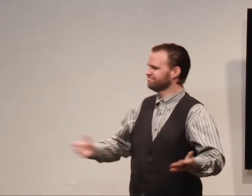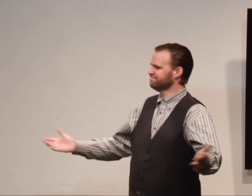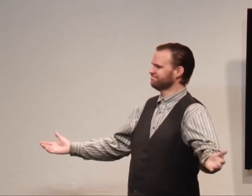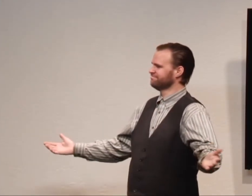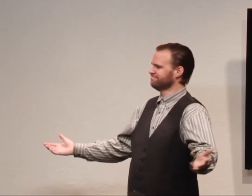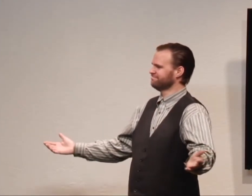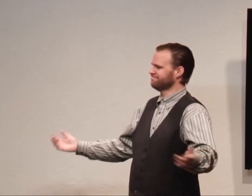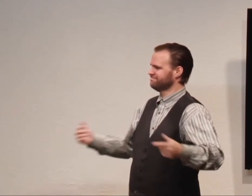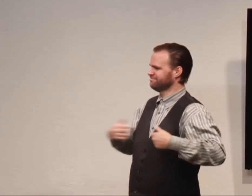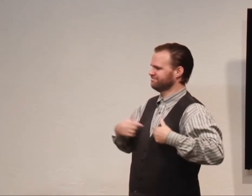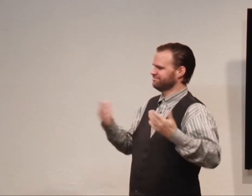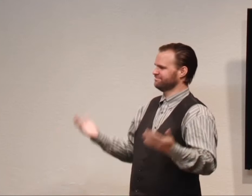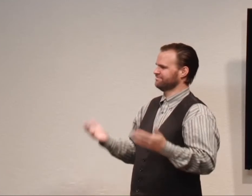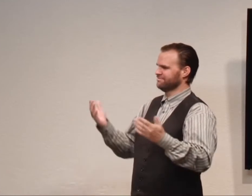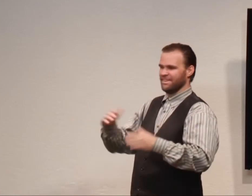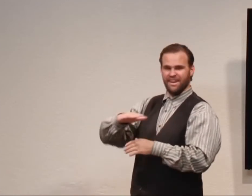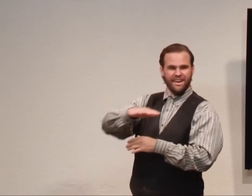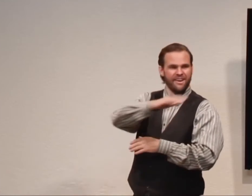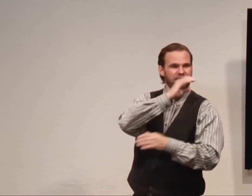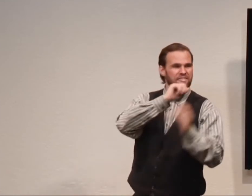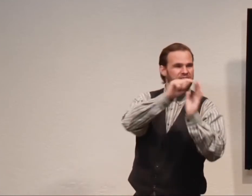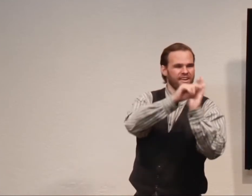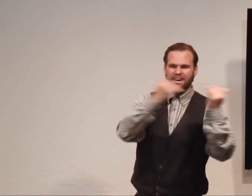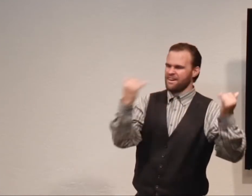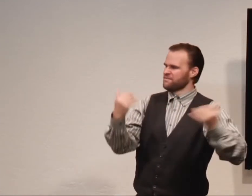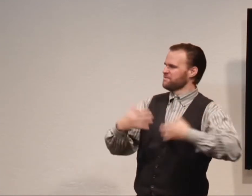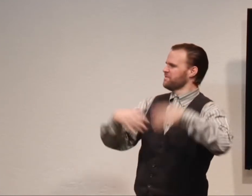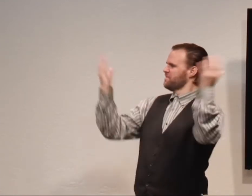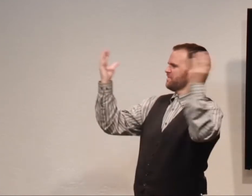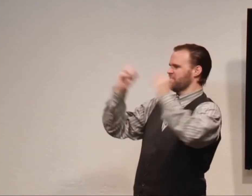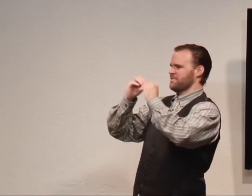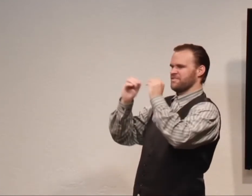but now we come to Jesus Christ.